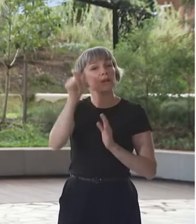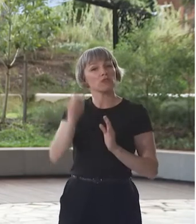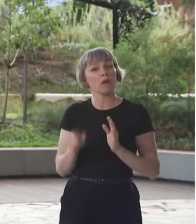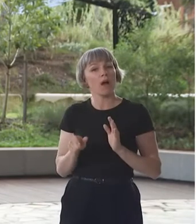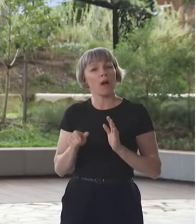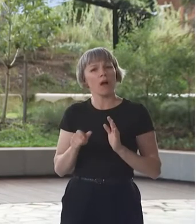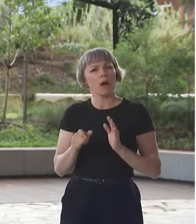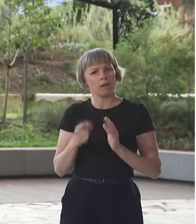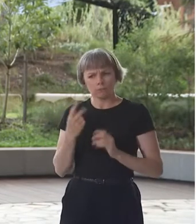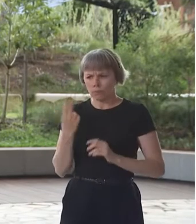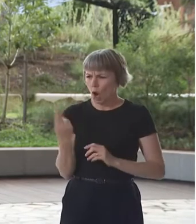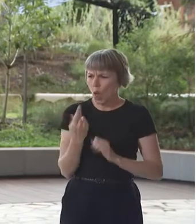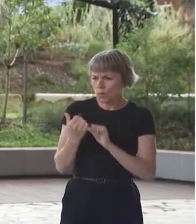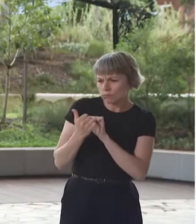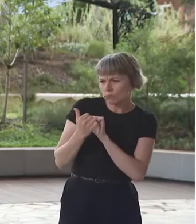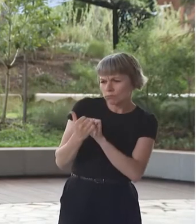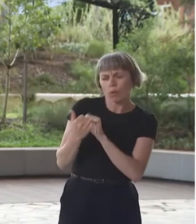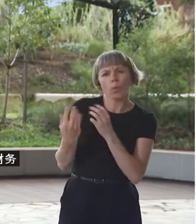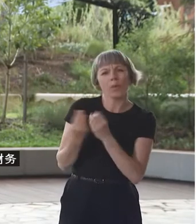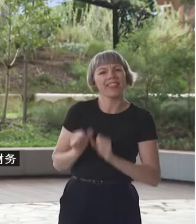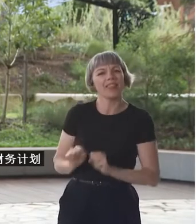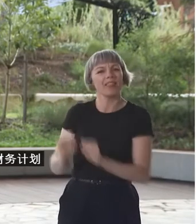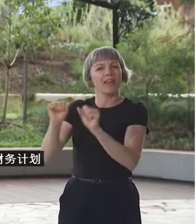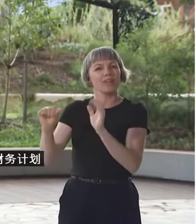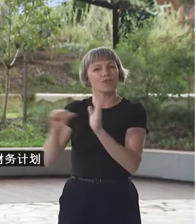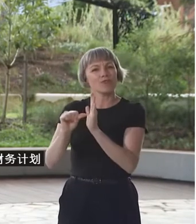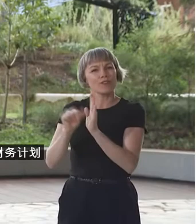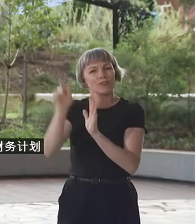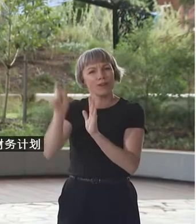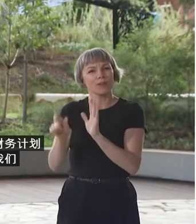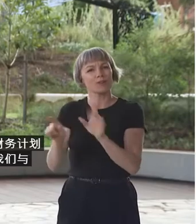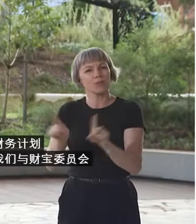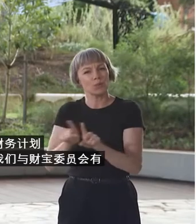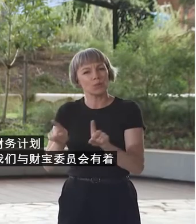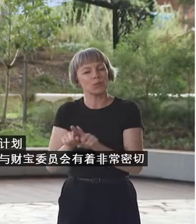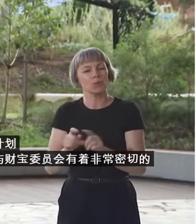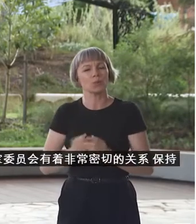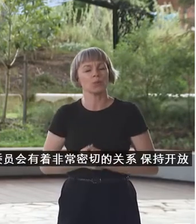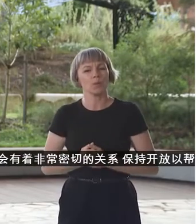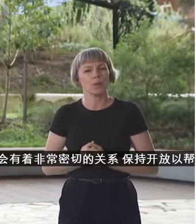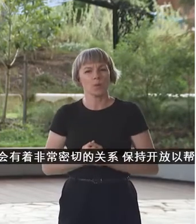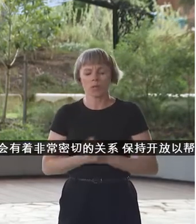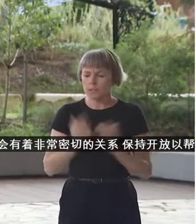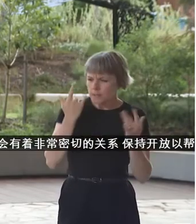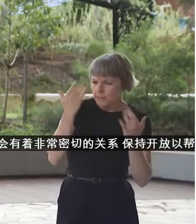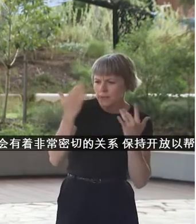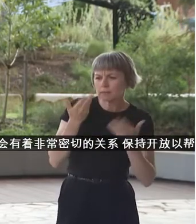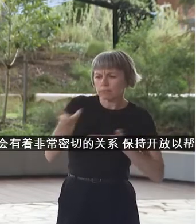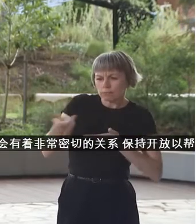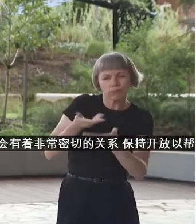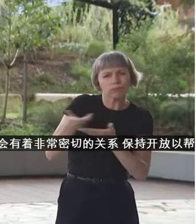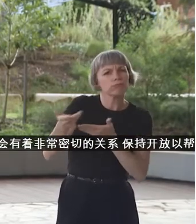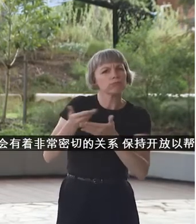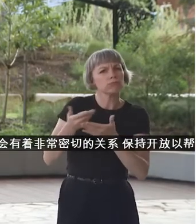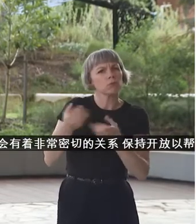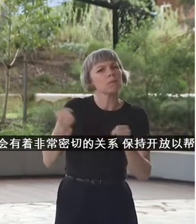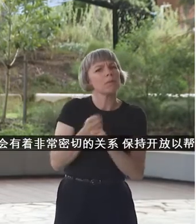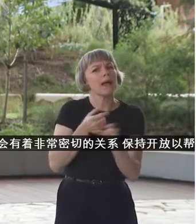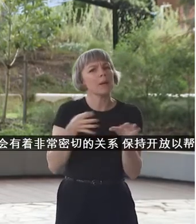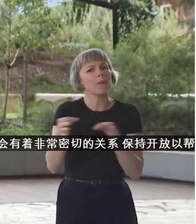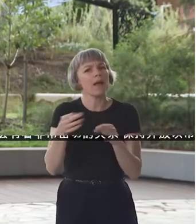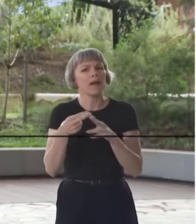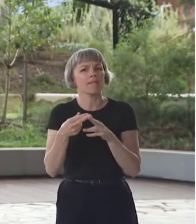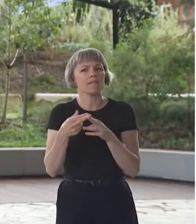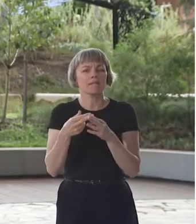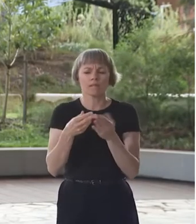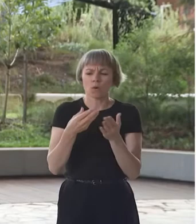of Treasurers. When we were working on those packages and financial packages to help businesses stay open, to help people stay in work, we shared